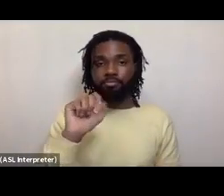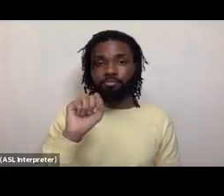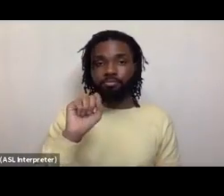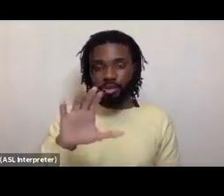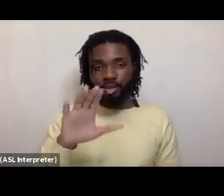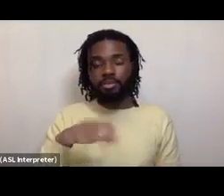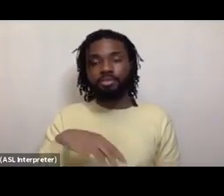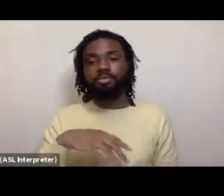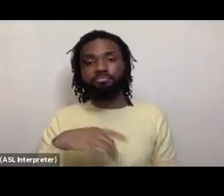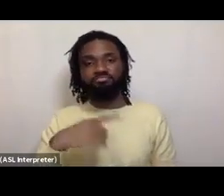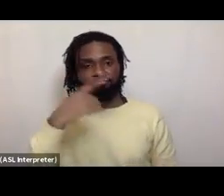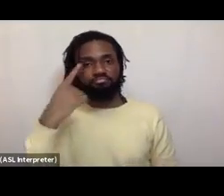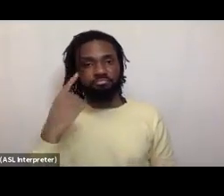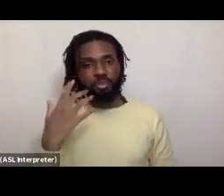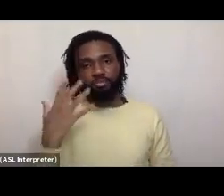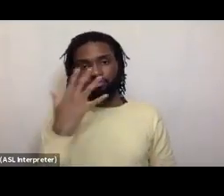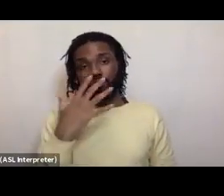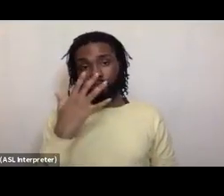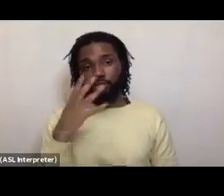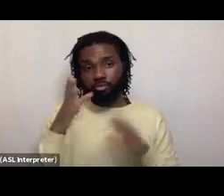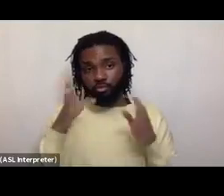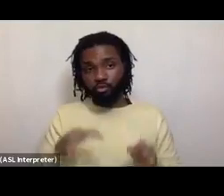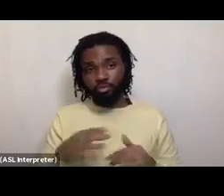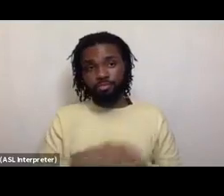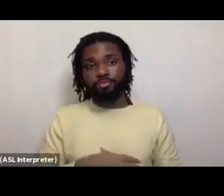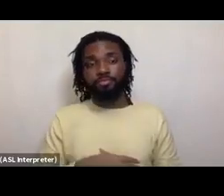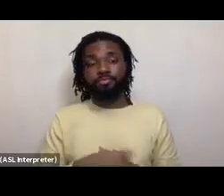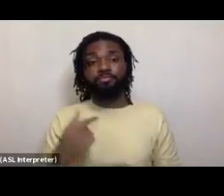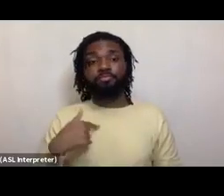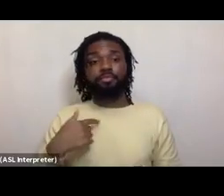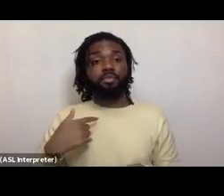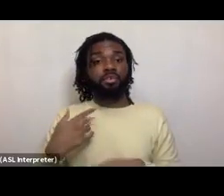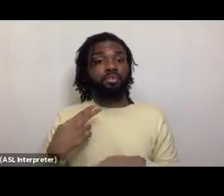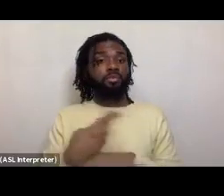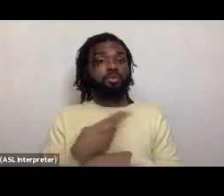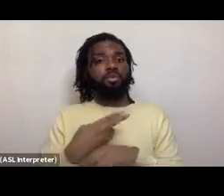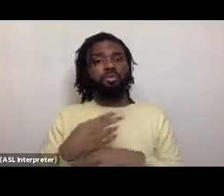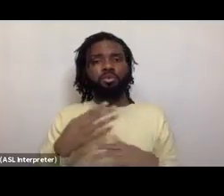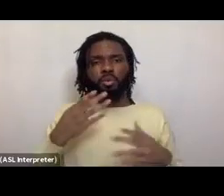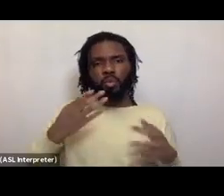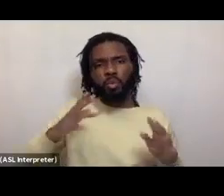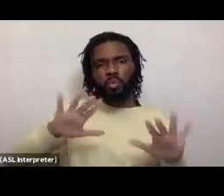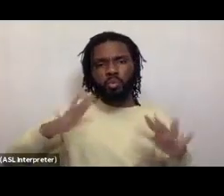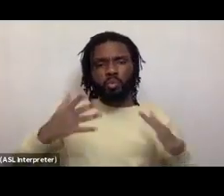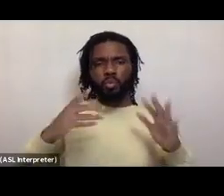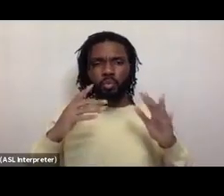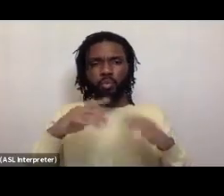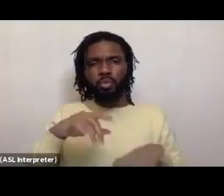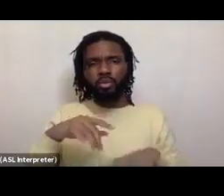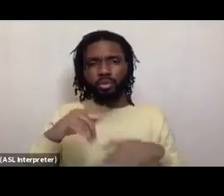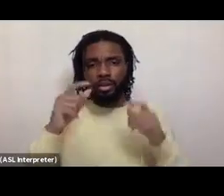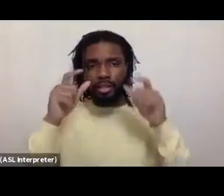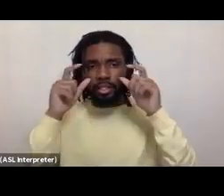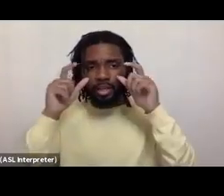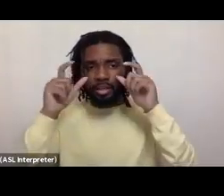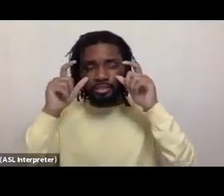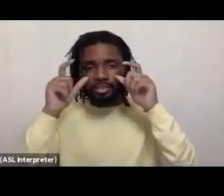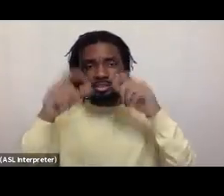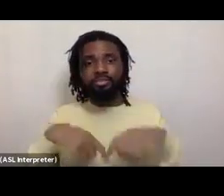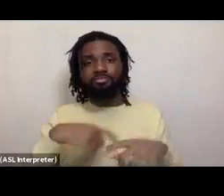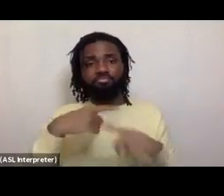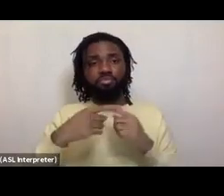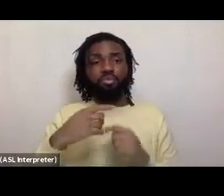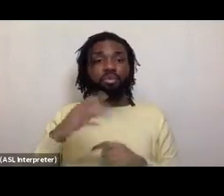masculine presenting person. I have on bluish tortoiseshell glasses and a brown and